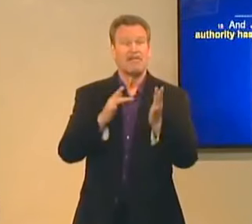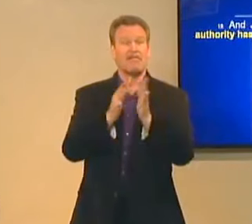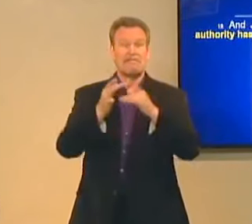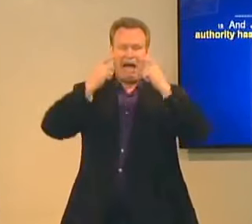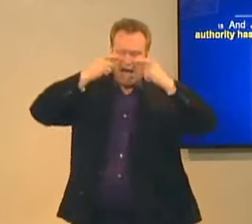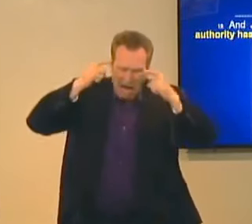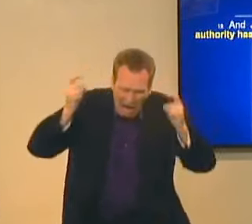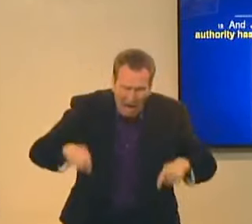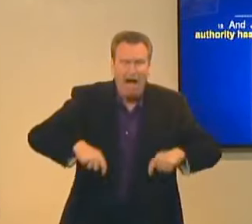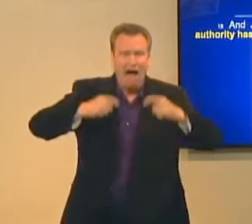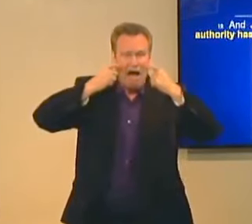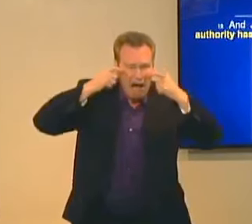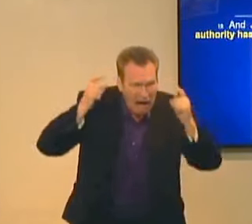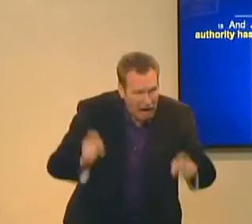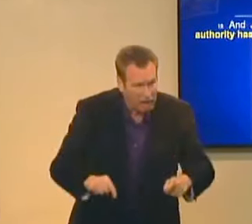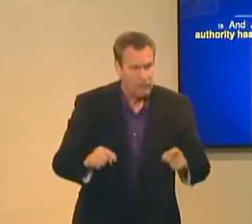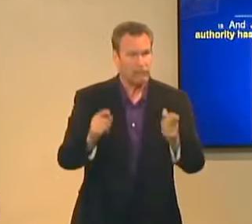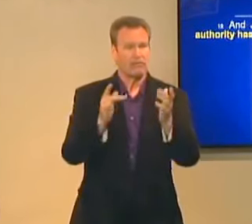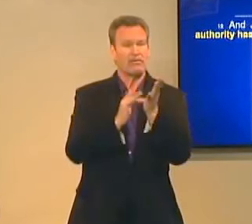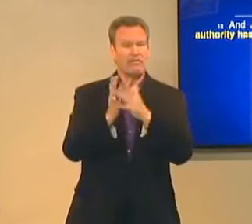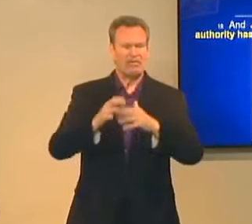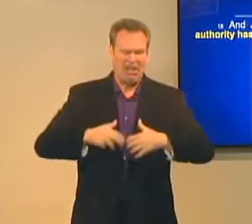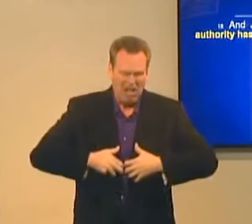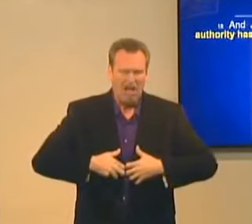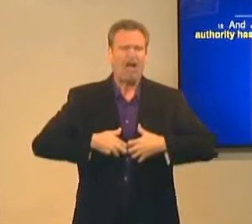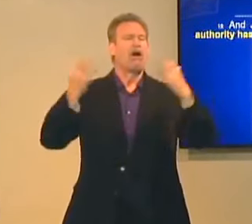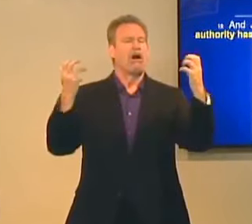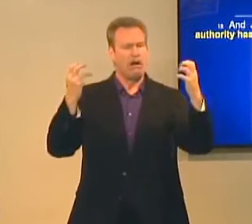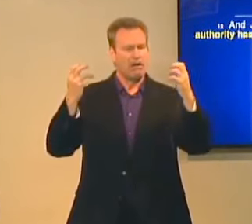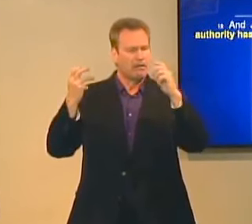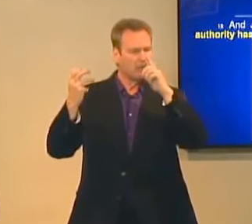tired. He cried. Jesus Christ was angry.